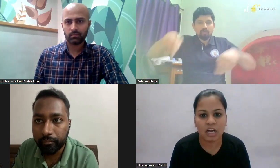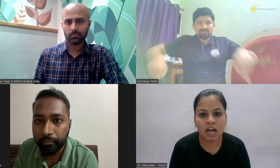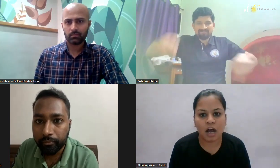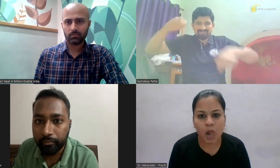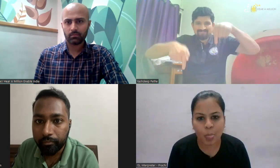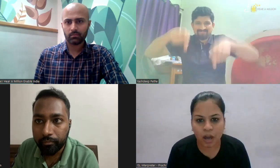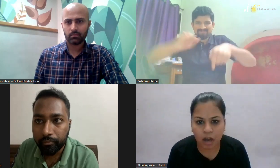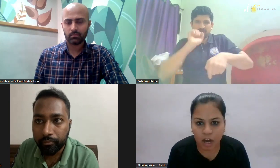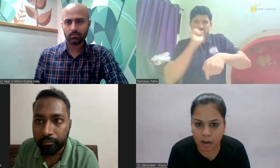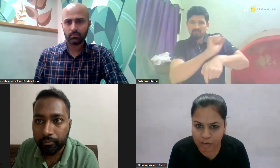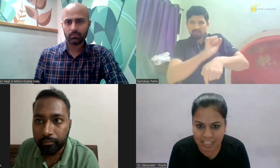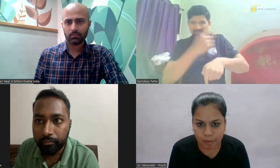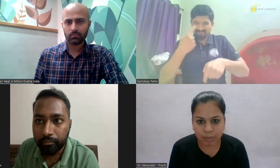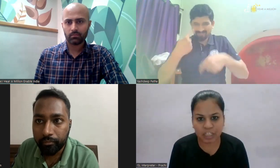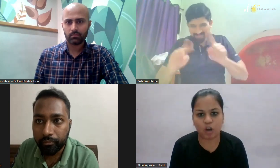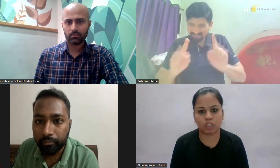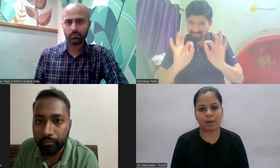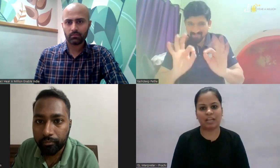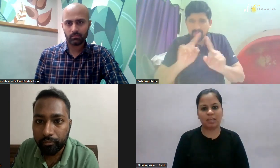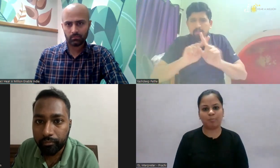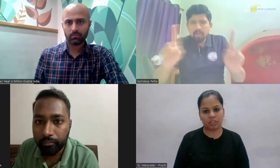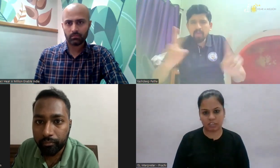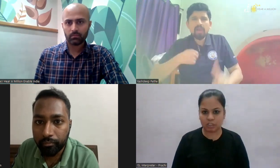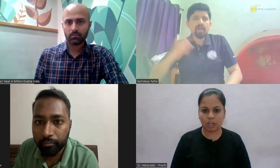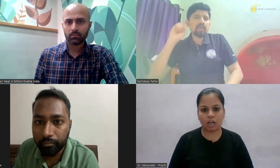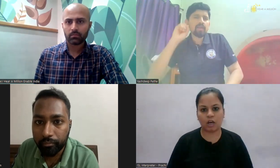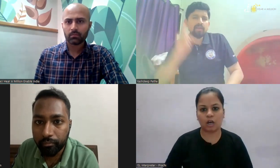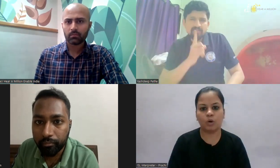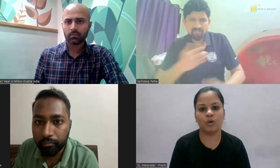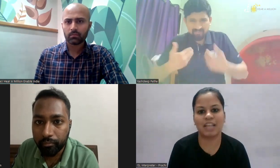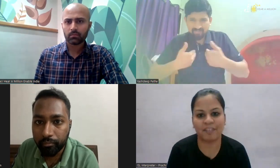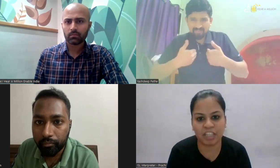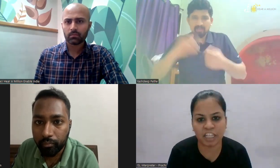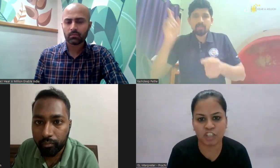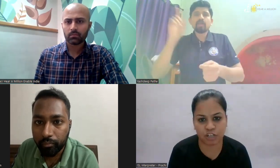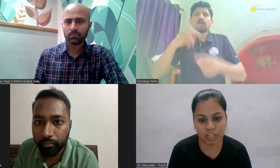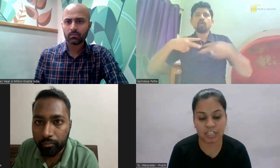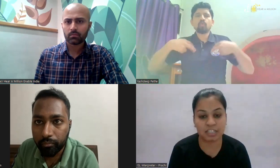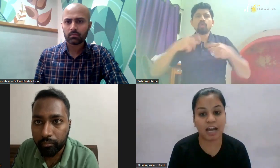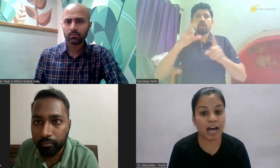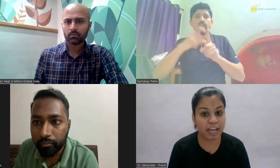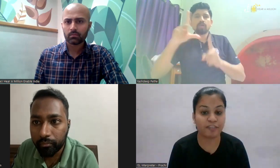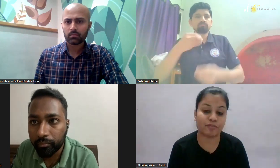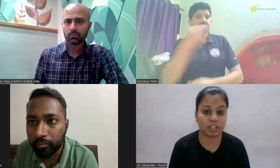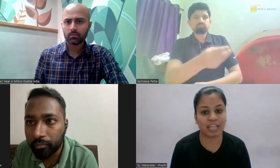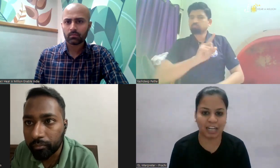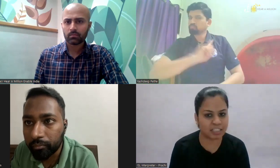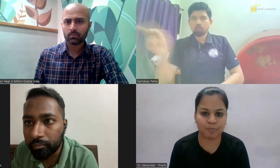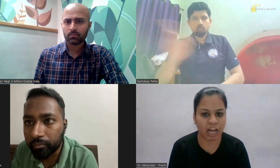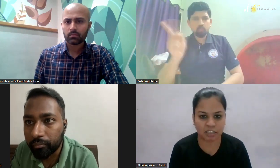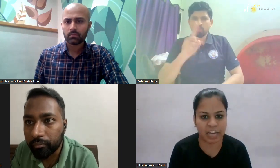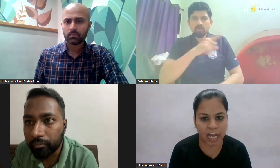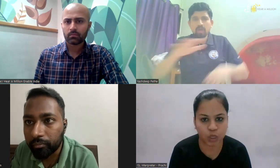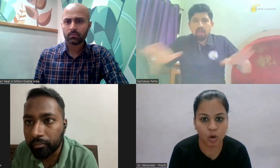like for example, the orthopedically person who is having the insurance, if that